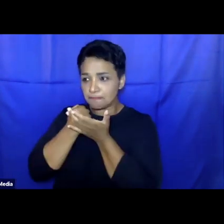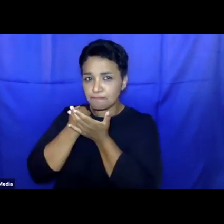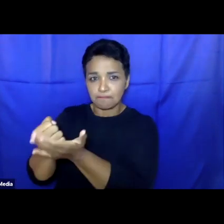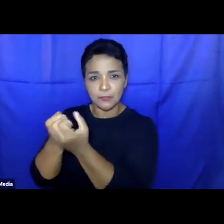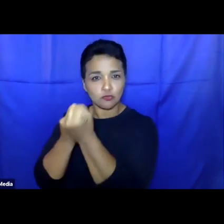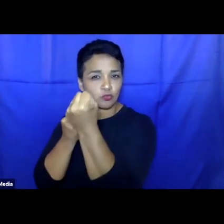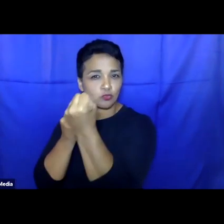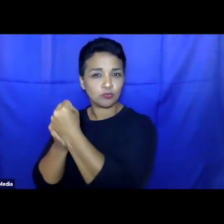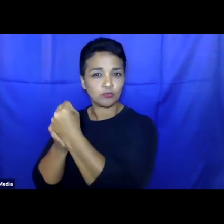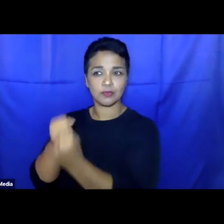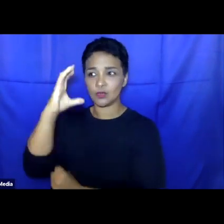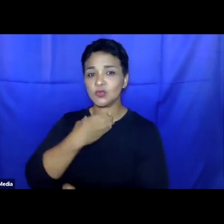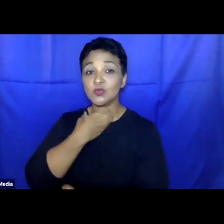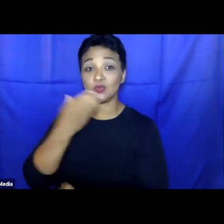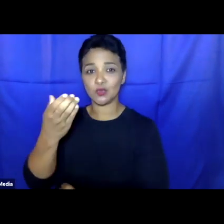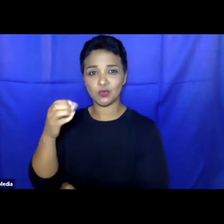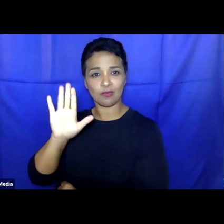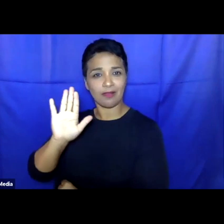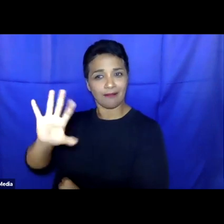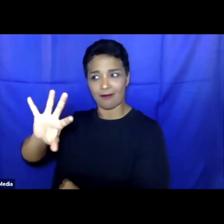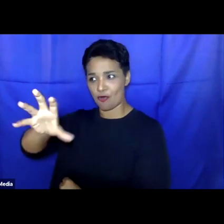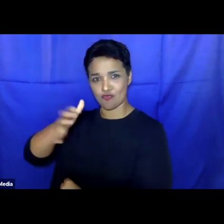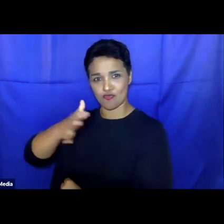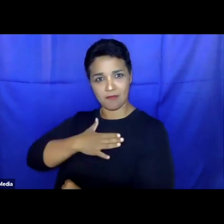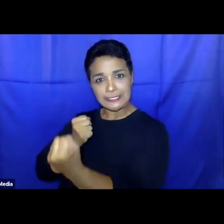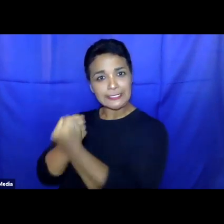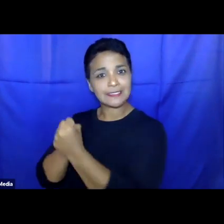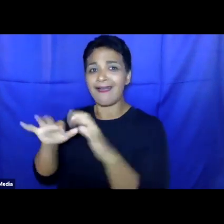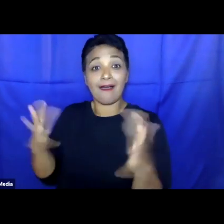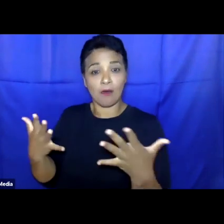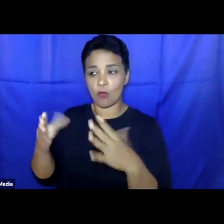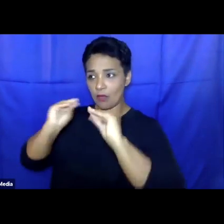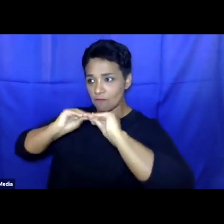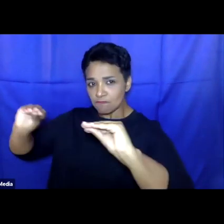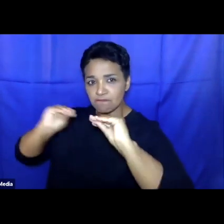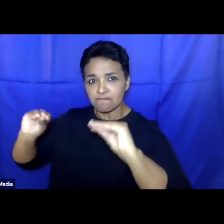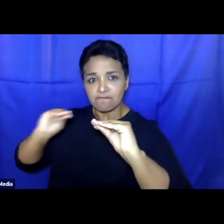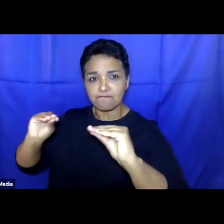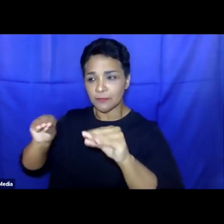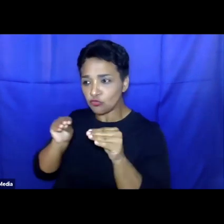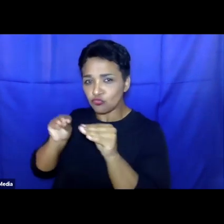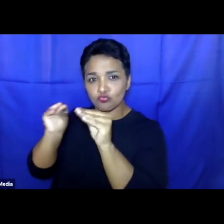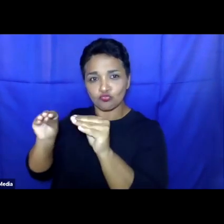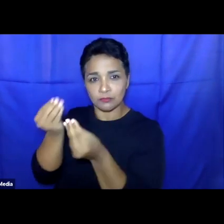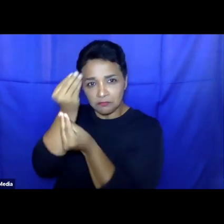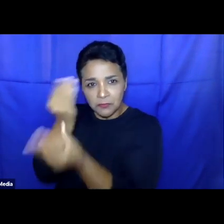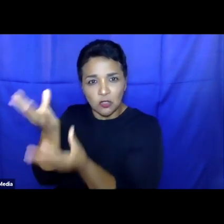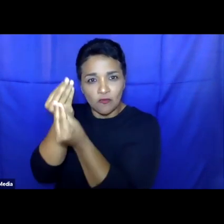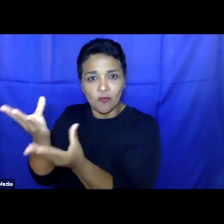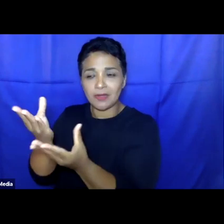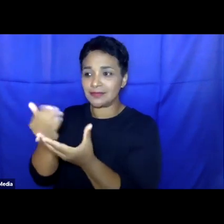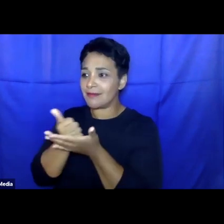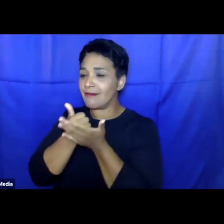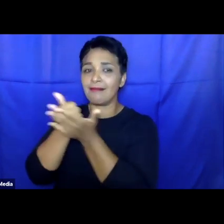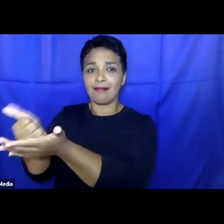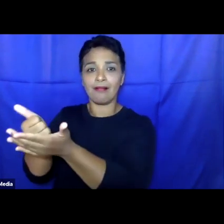stability directly or indirectly. Education empowered me to participate in decision-making areas